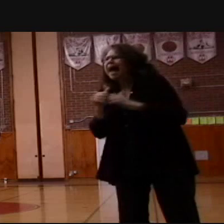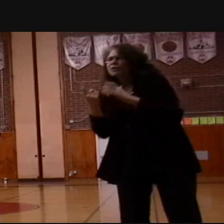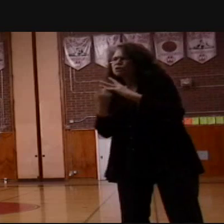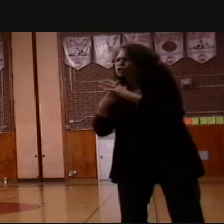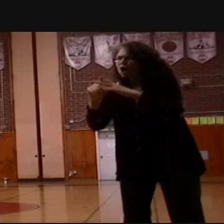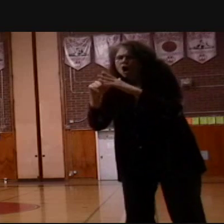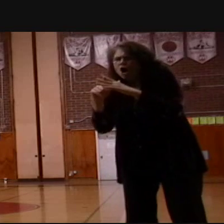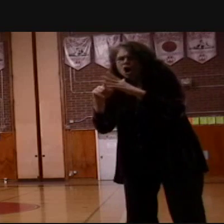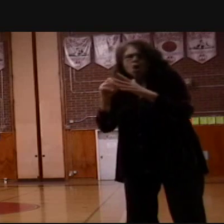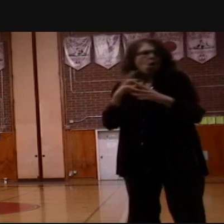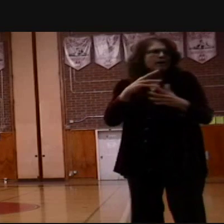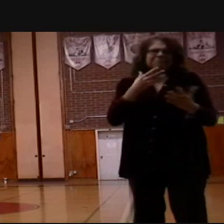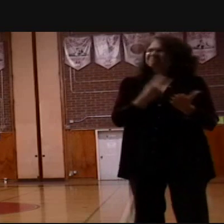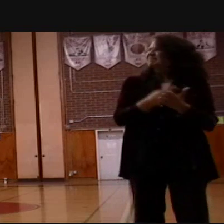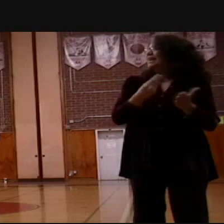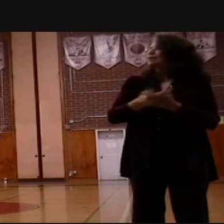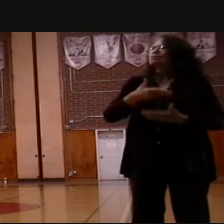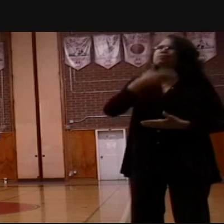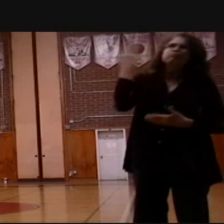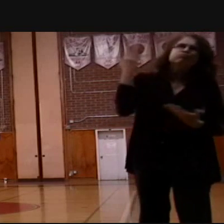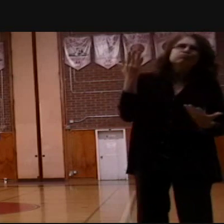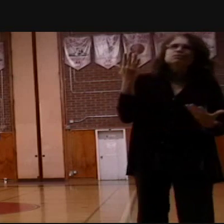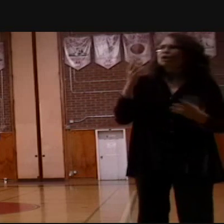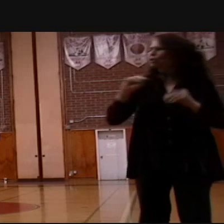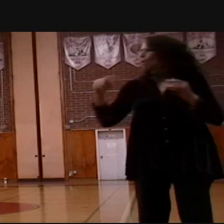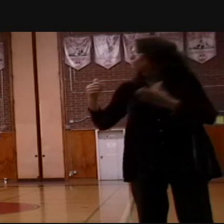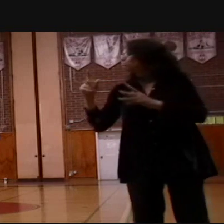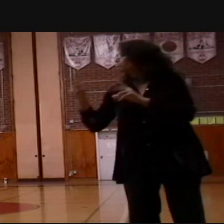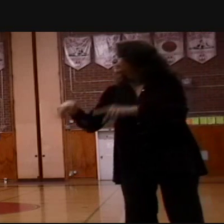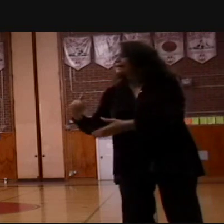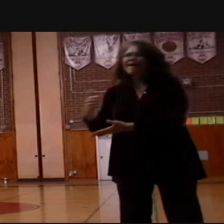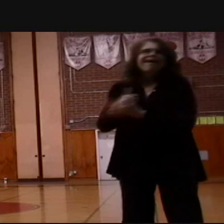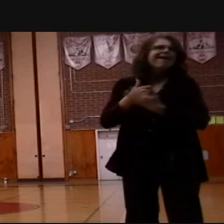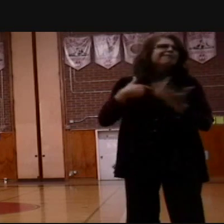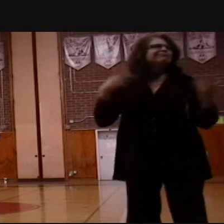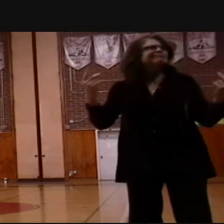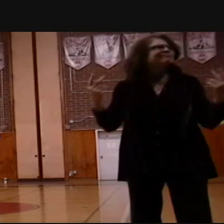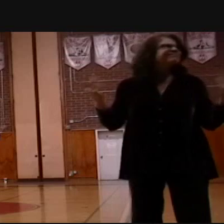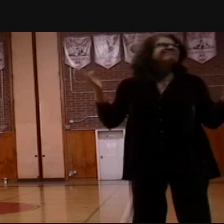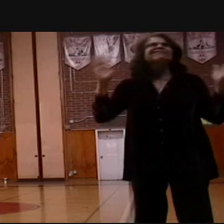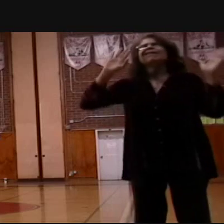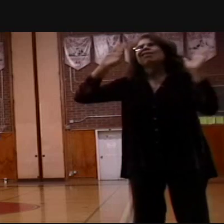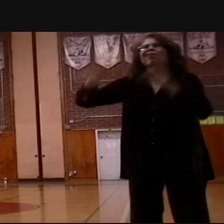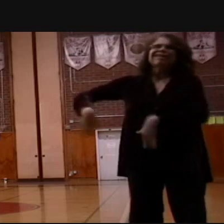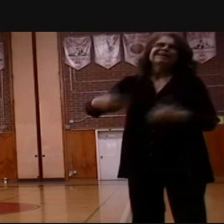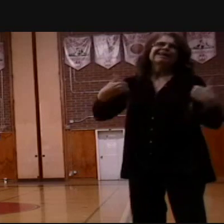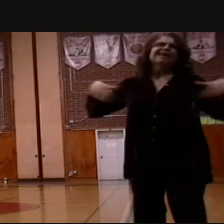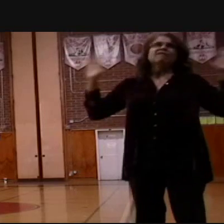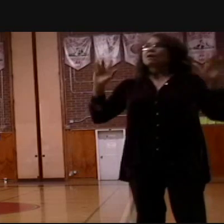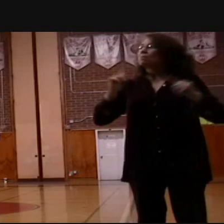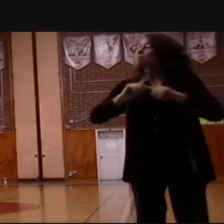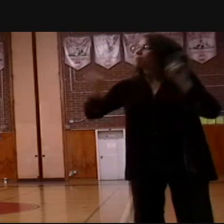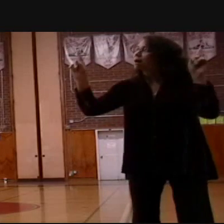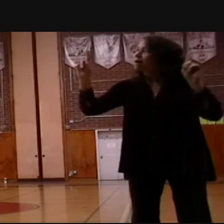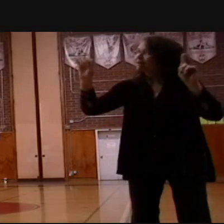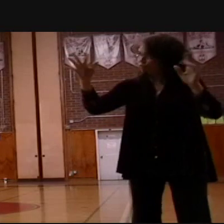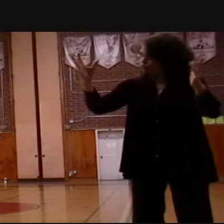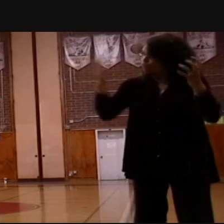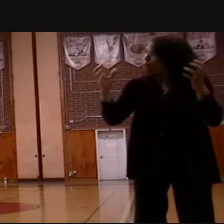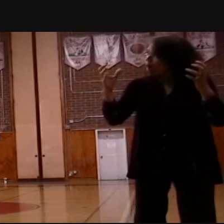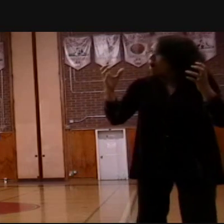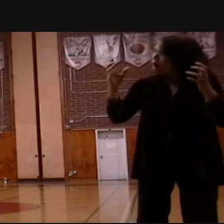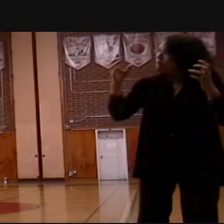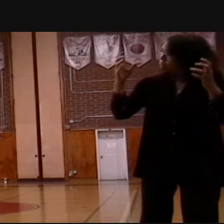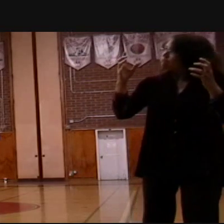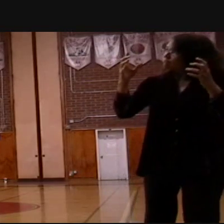think they need or they don't have someone to help, but just remember, if you want to try your ideas, there's always a way to make it happen. Ever